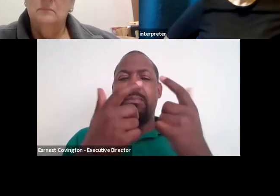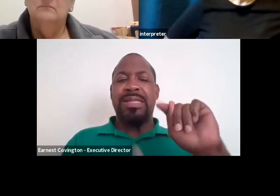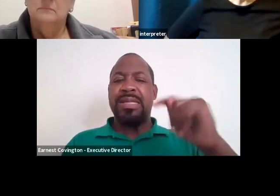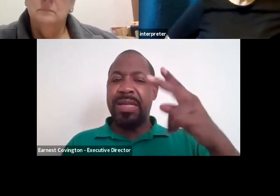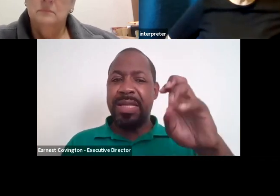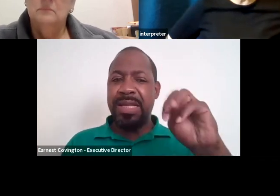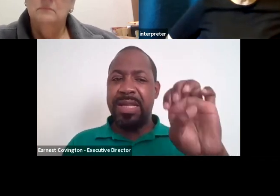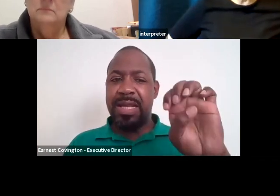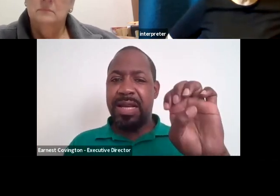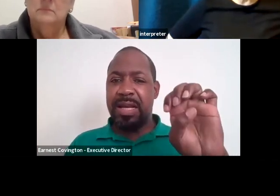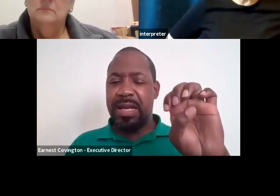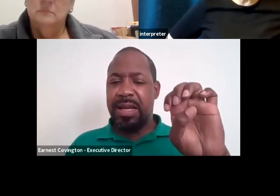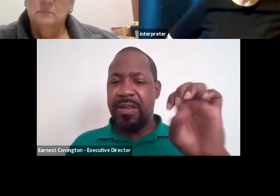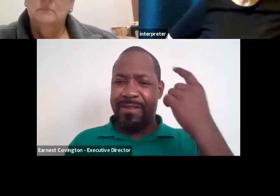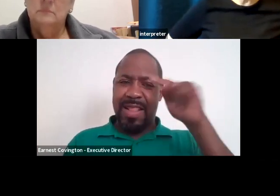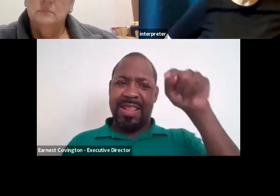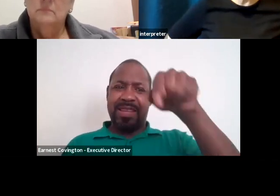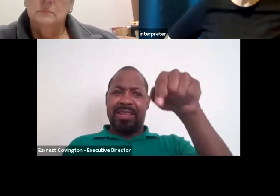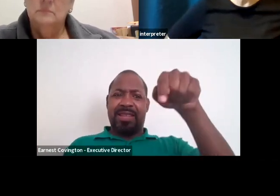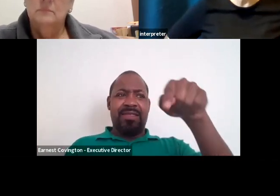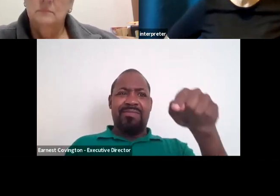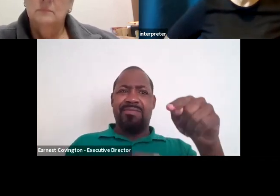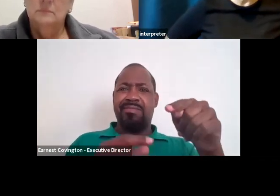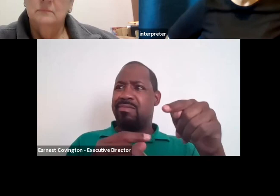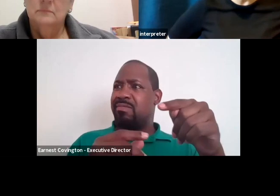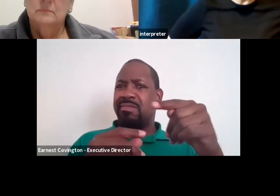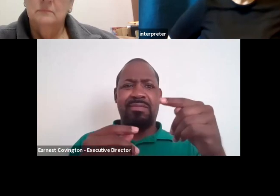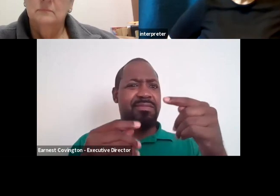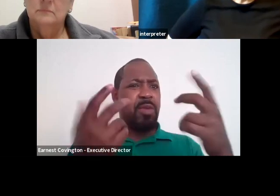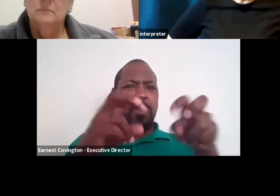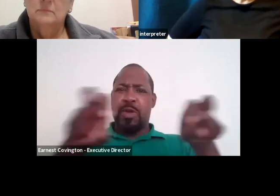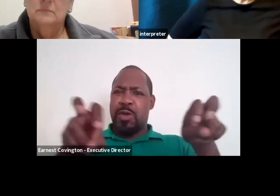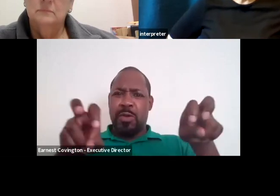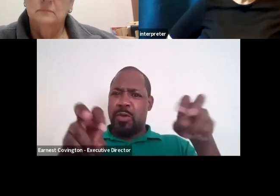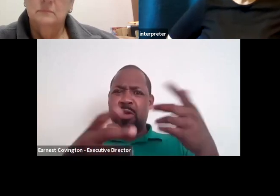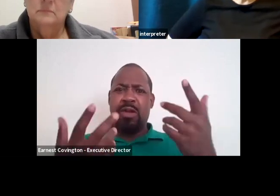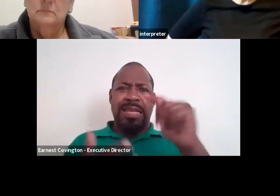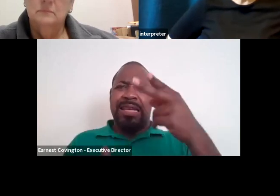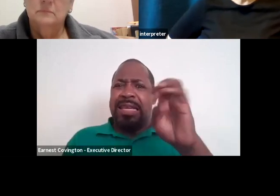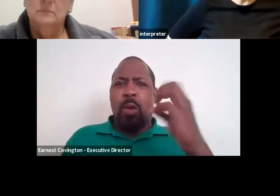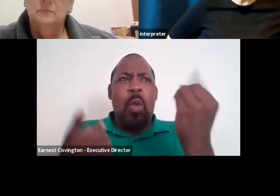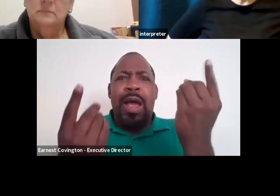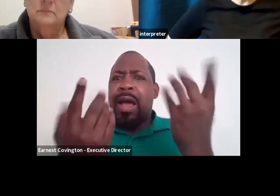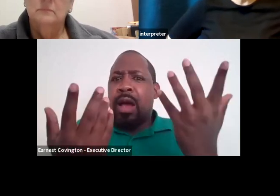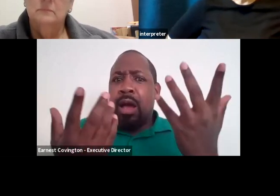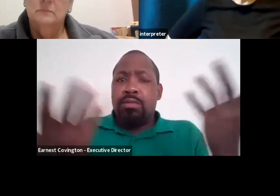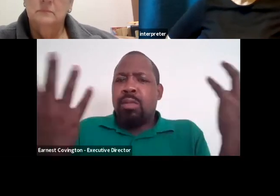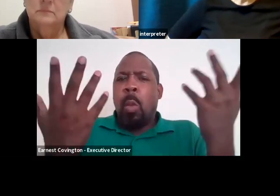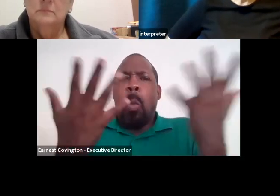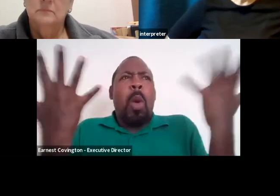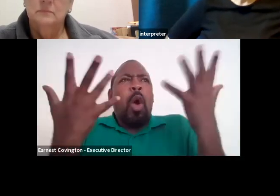join. We'll have to get creative and maybe come up with a theme for the